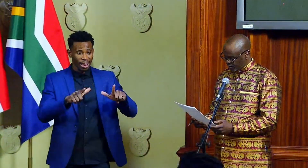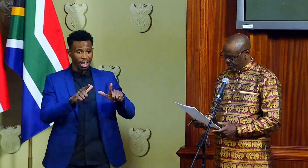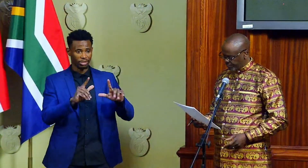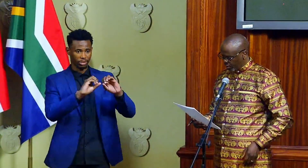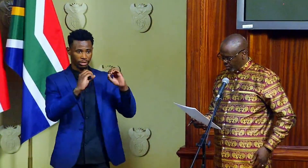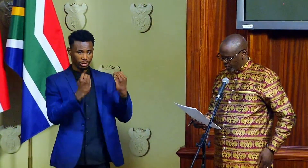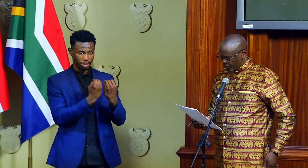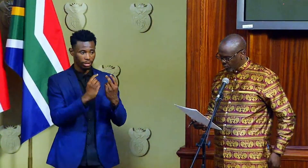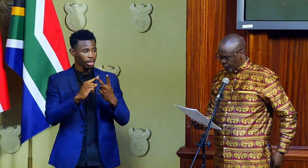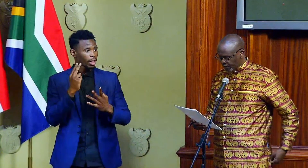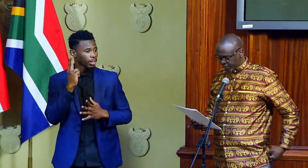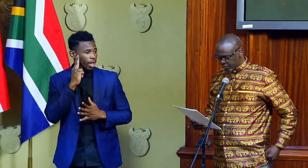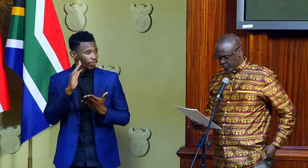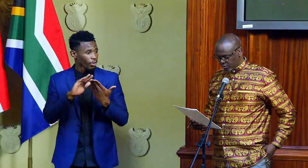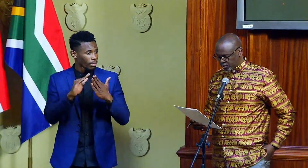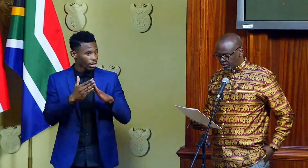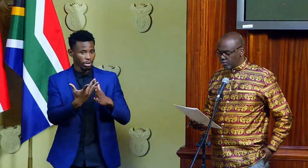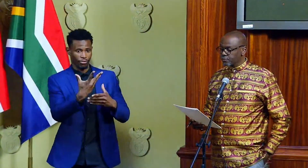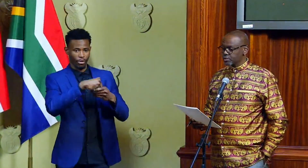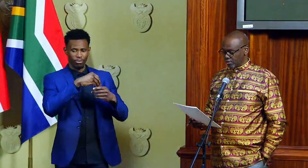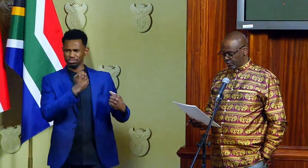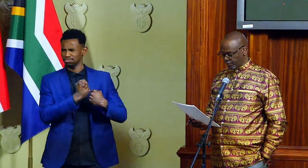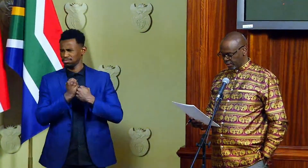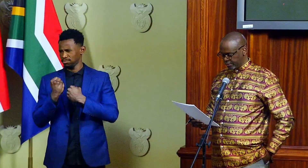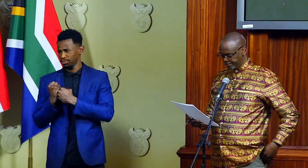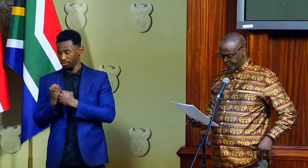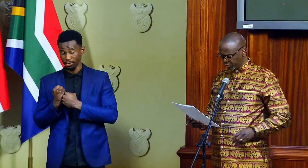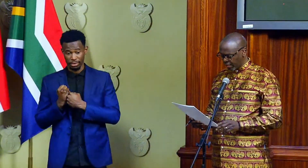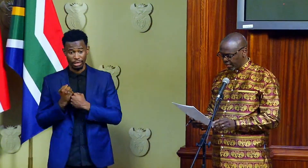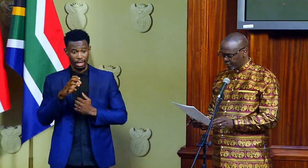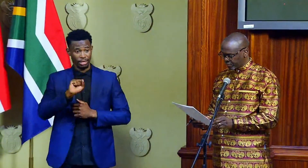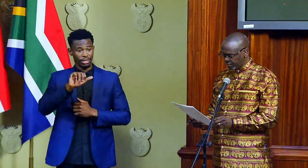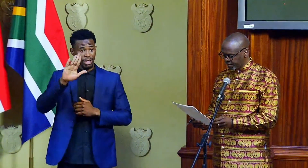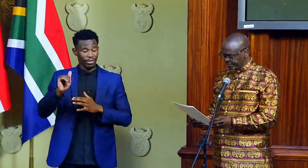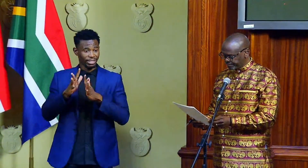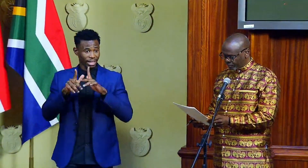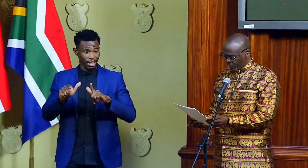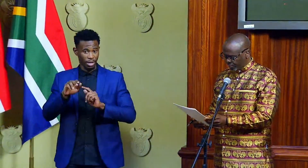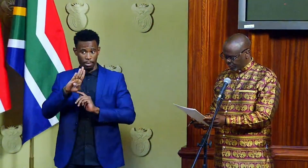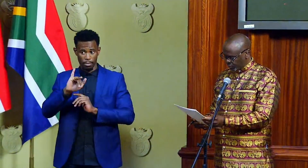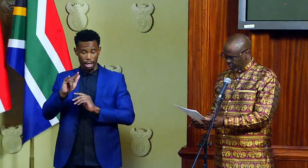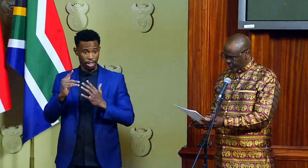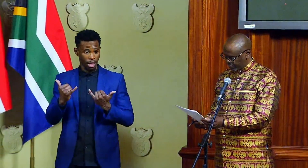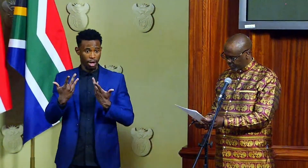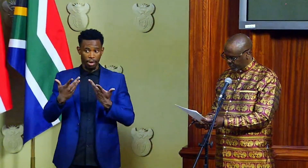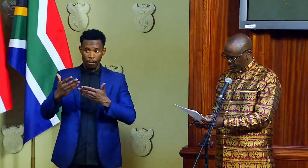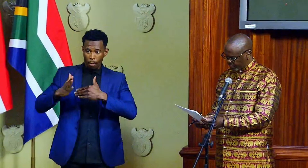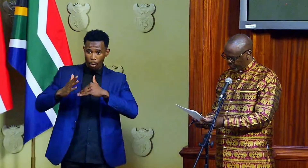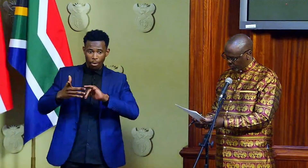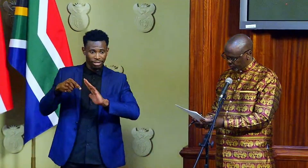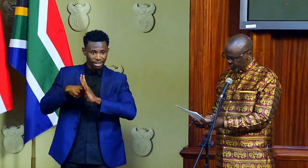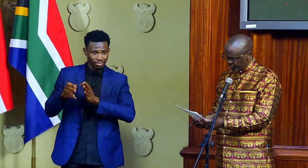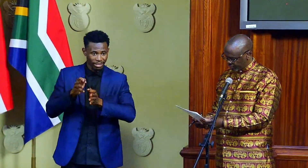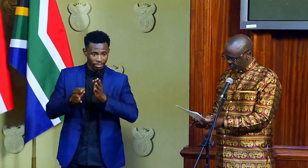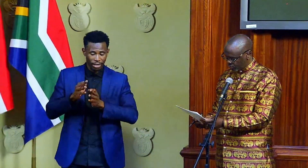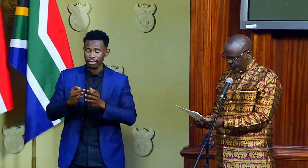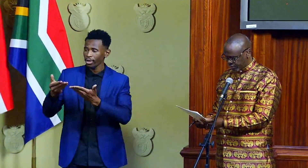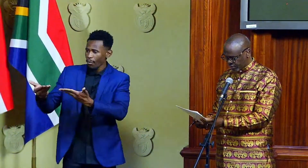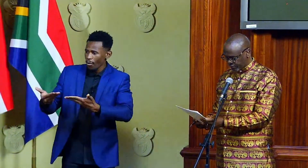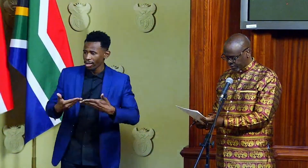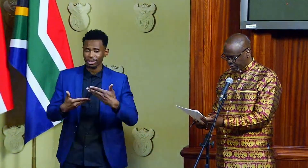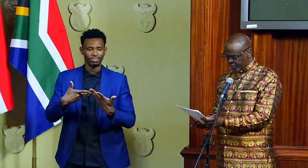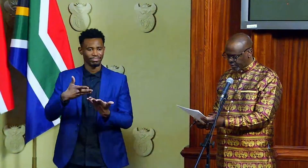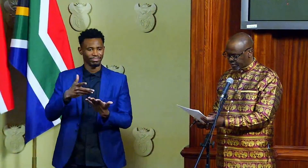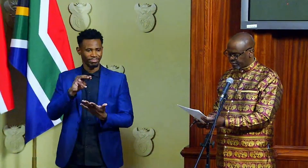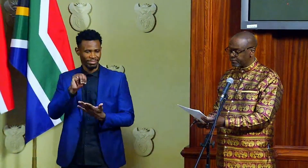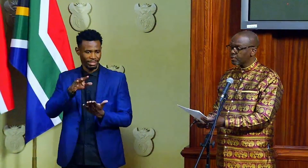deaf community. For more reflections on the journey of the South African Sign Language Bill, please welcome Mr. Jabulani Blose, CEO of the